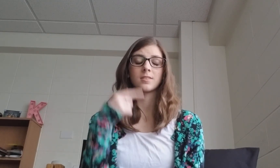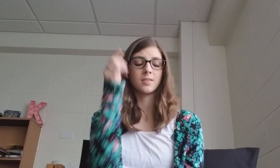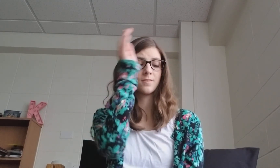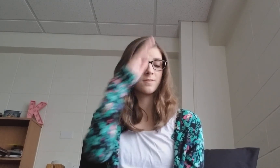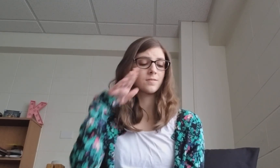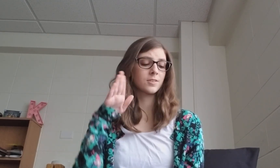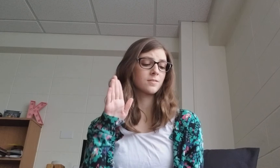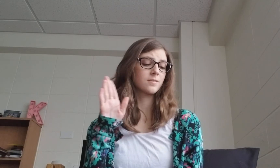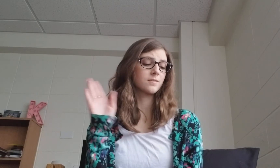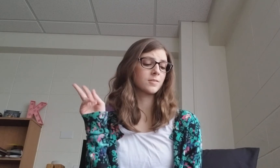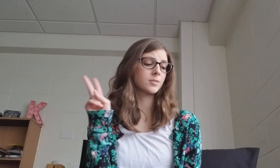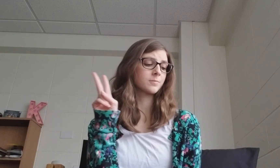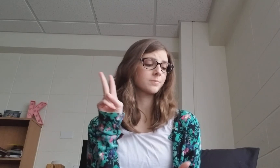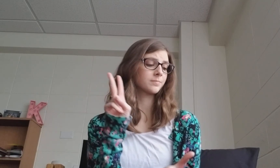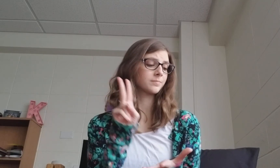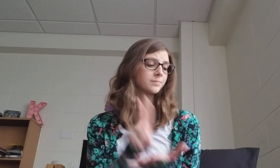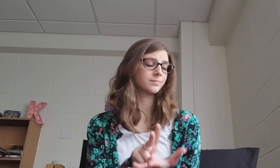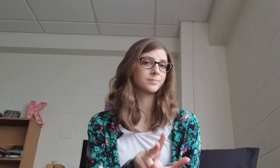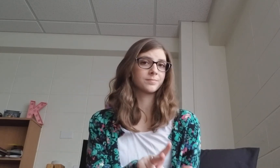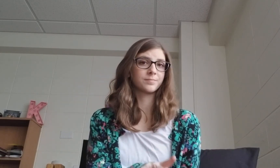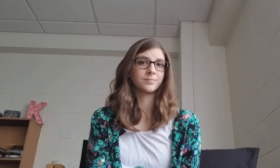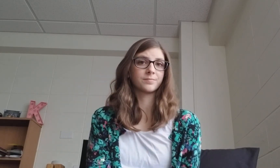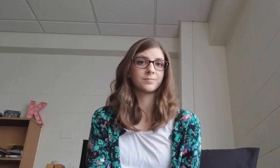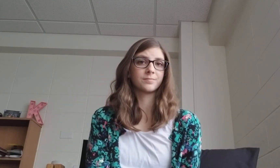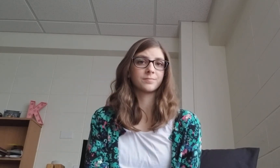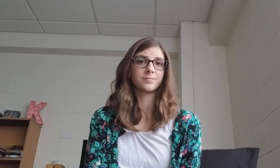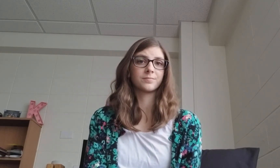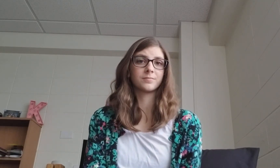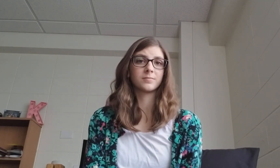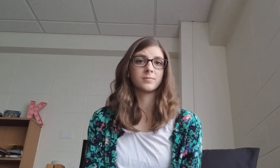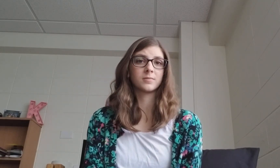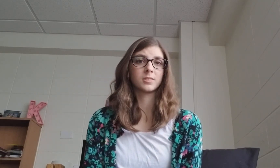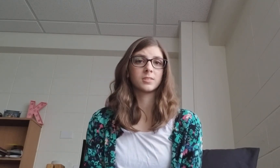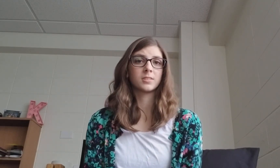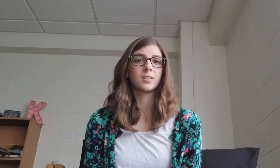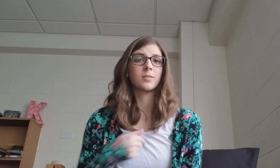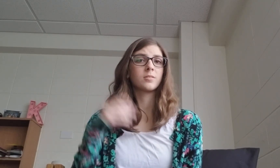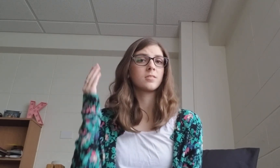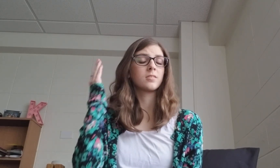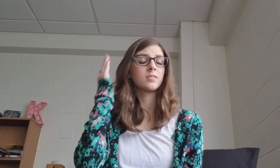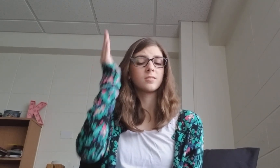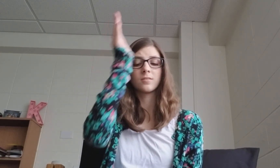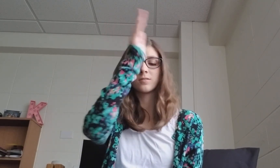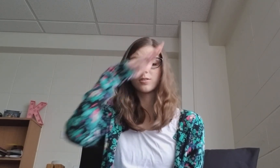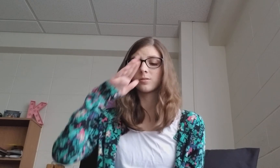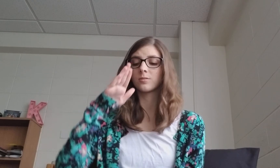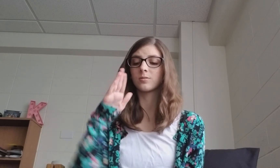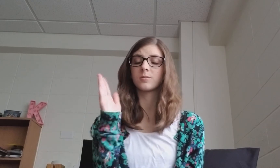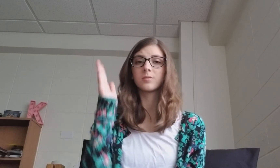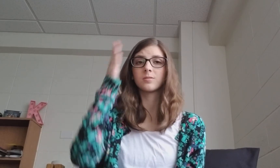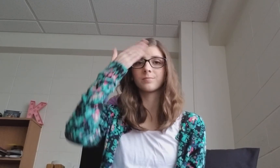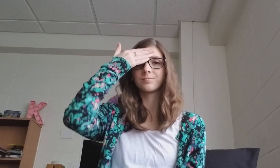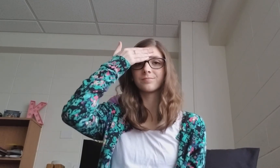never will forget